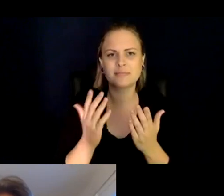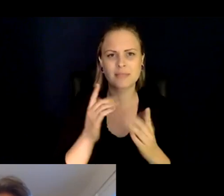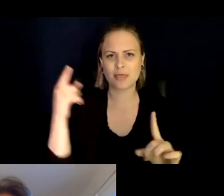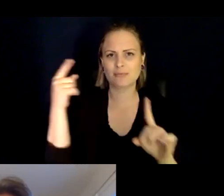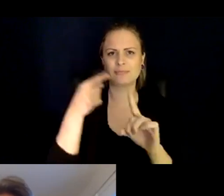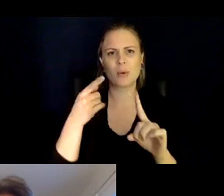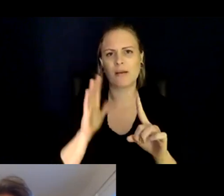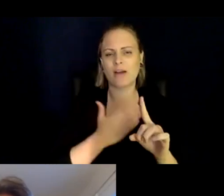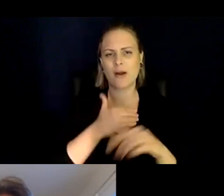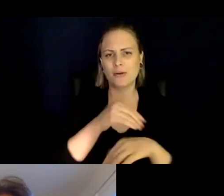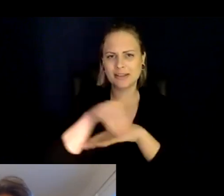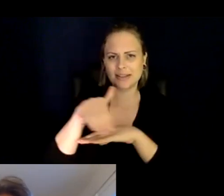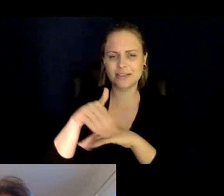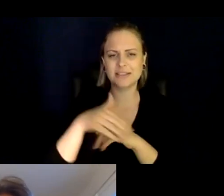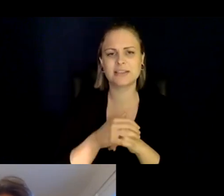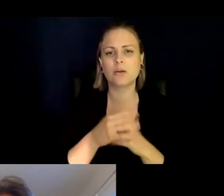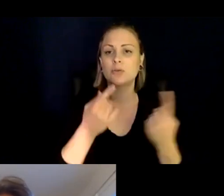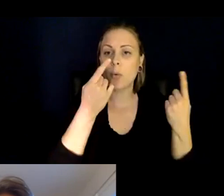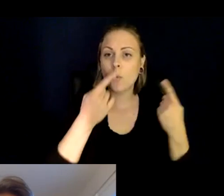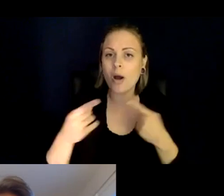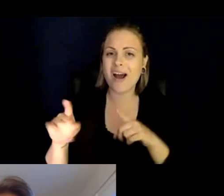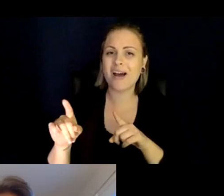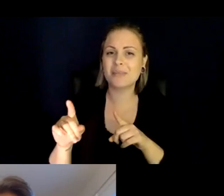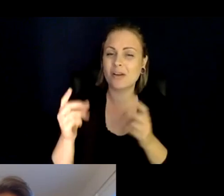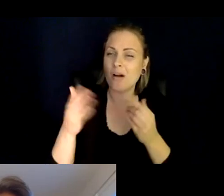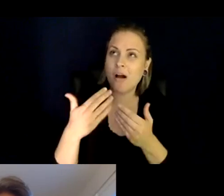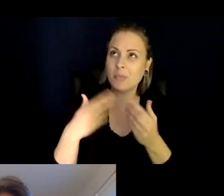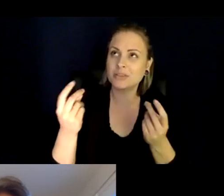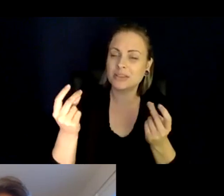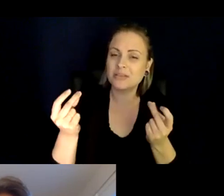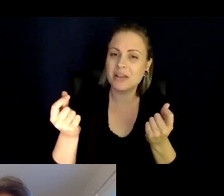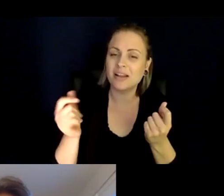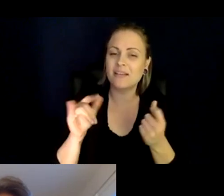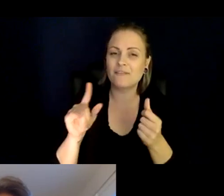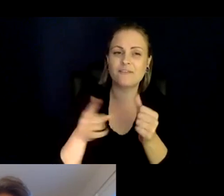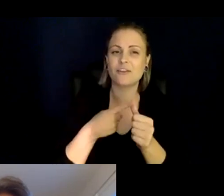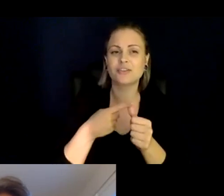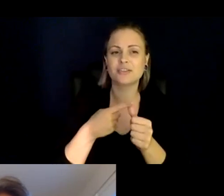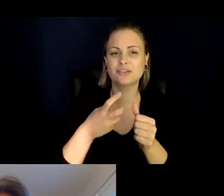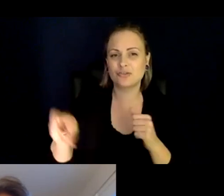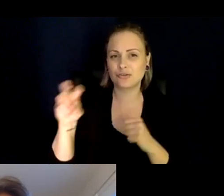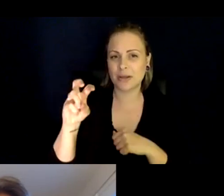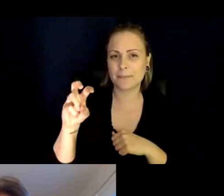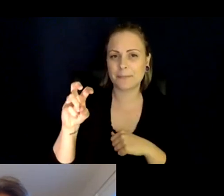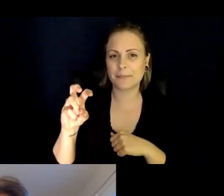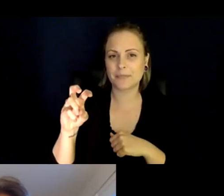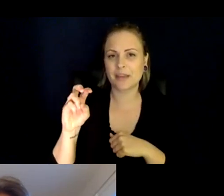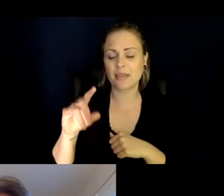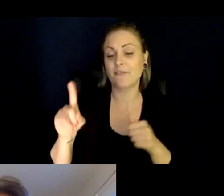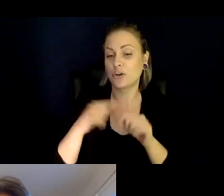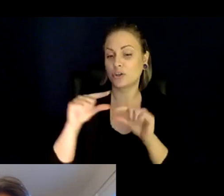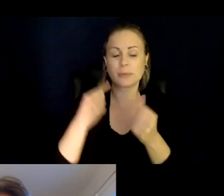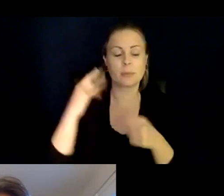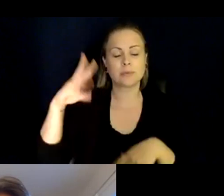what occurred over almost immediately, in fact, even in that first year group was wild. And